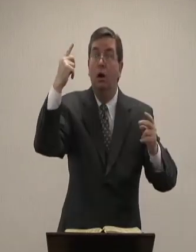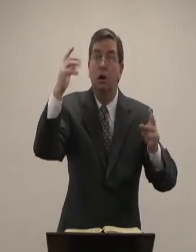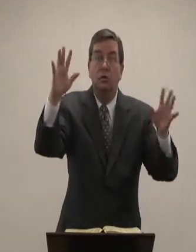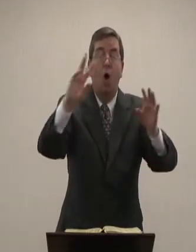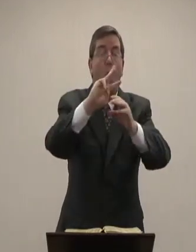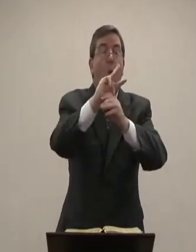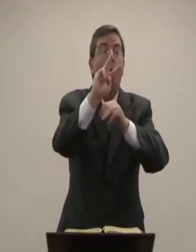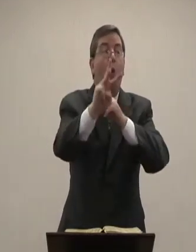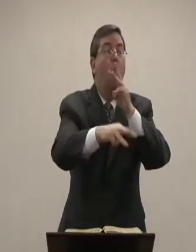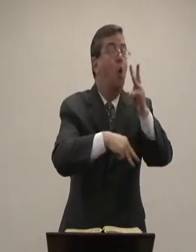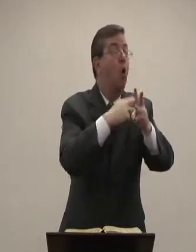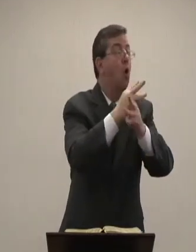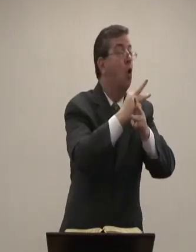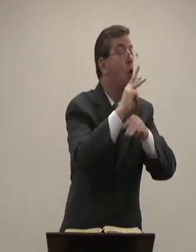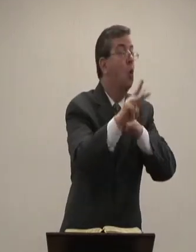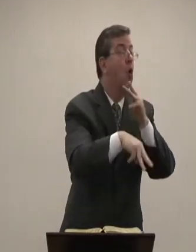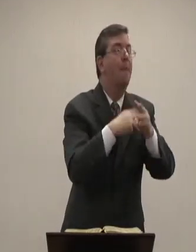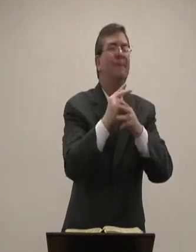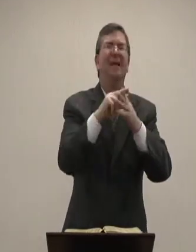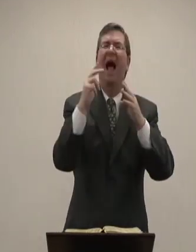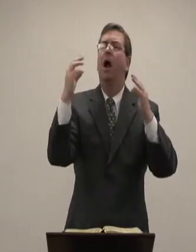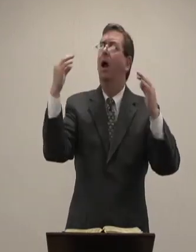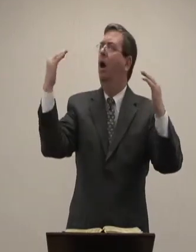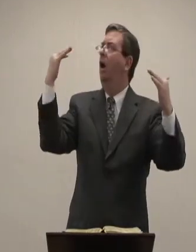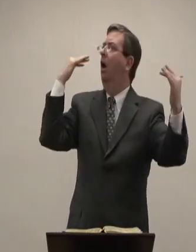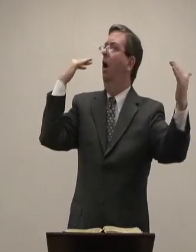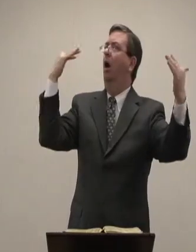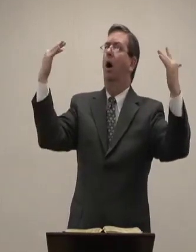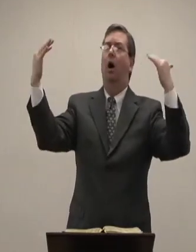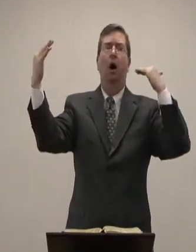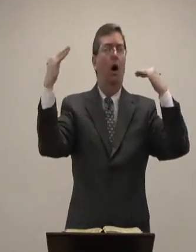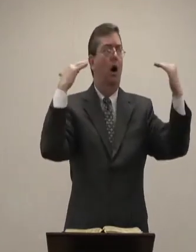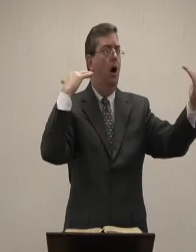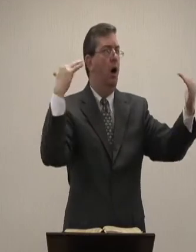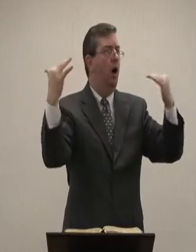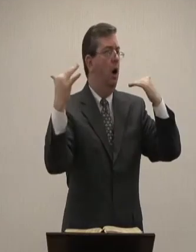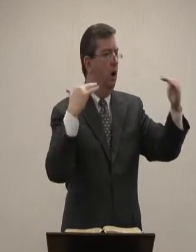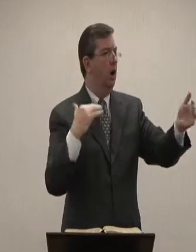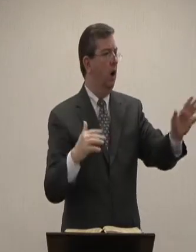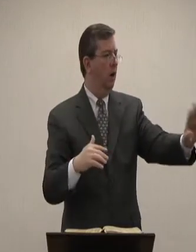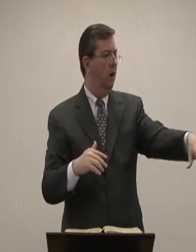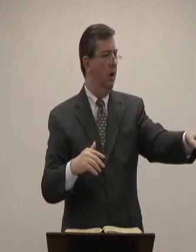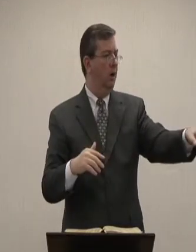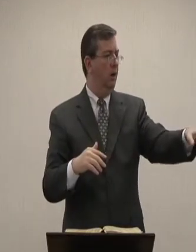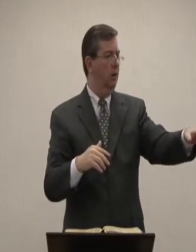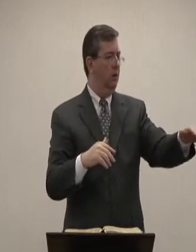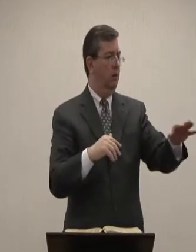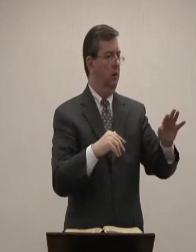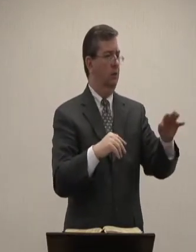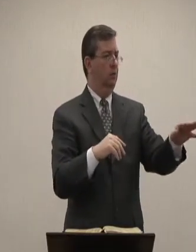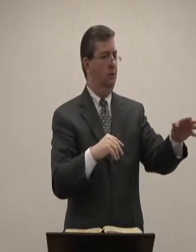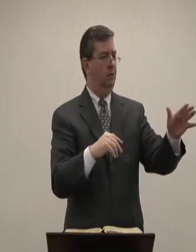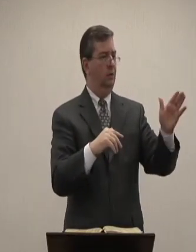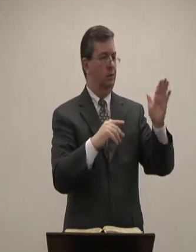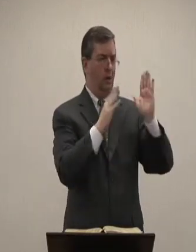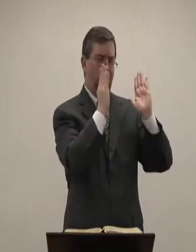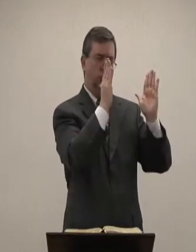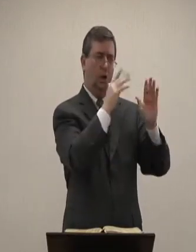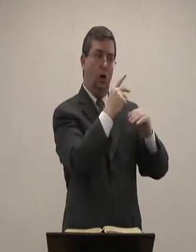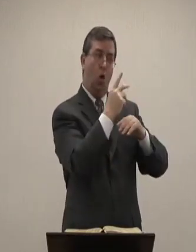the things that you see. The world. All of these things that influence you. Pay